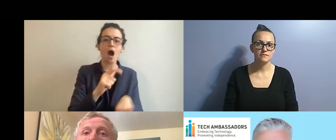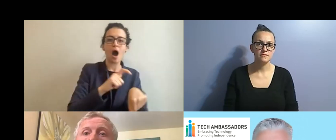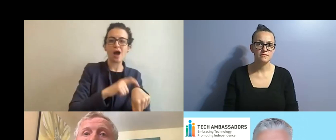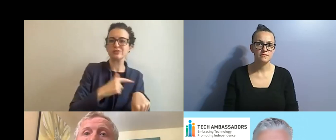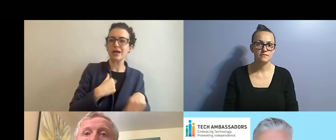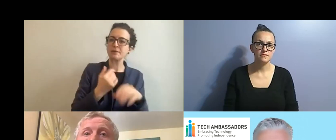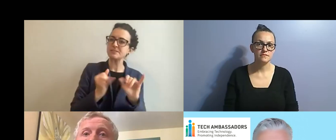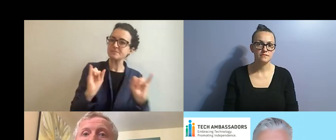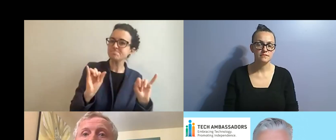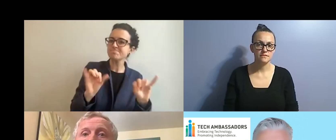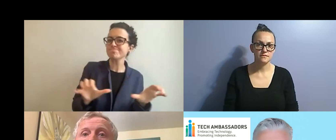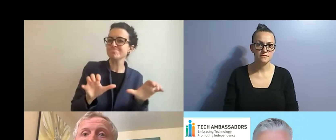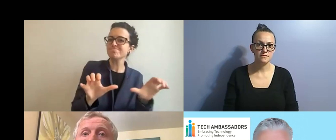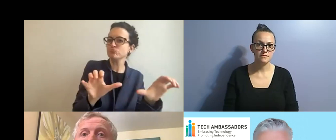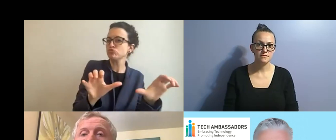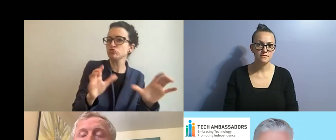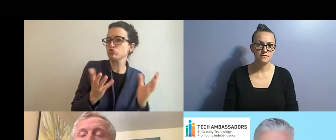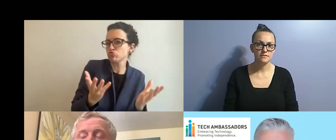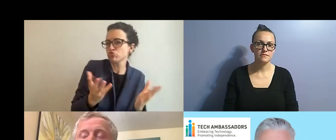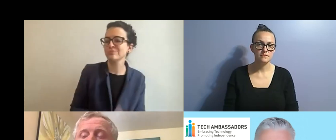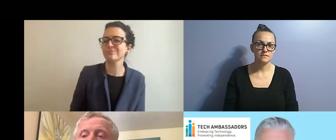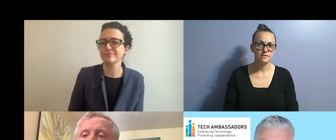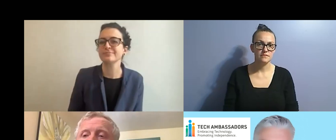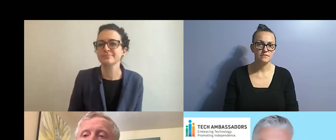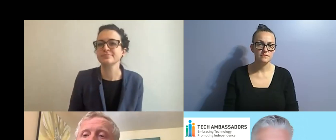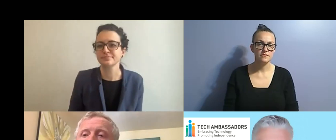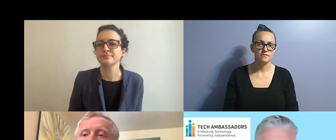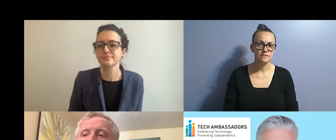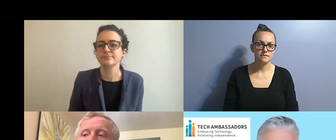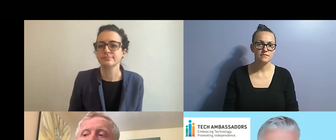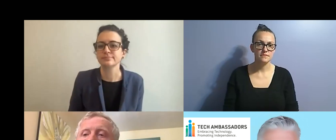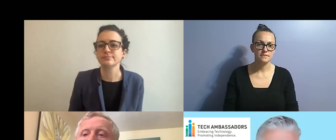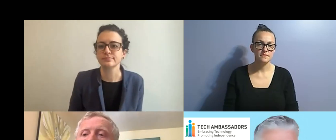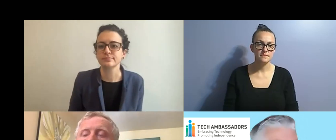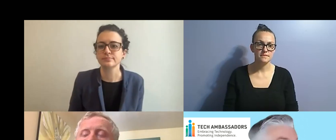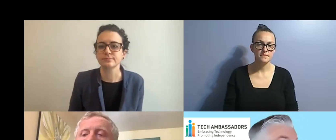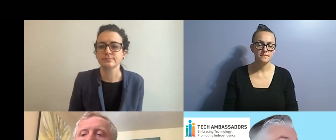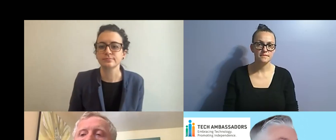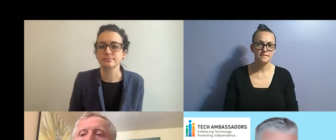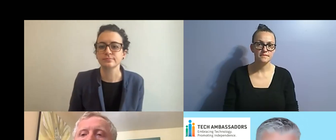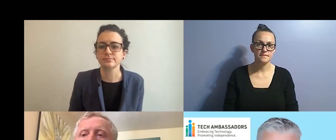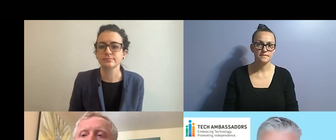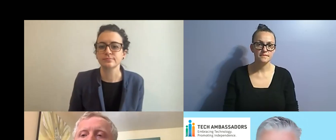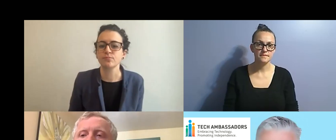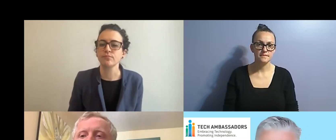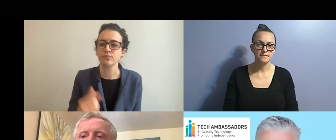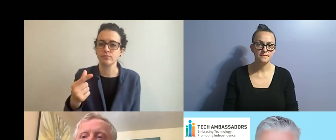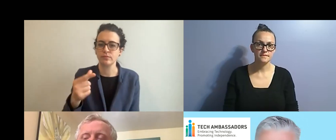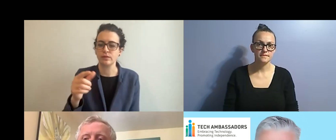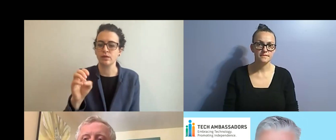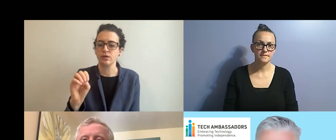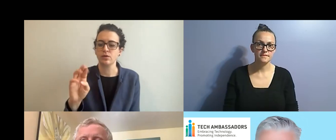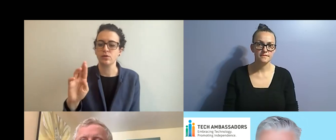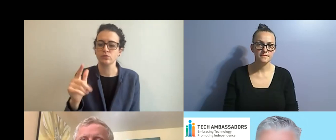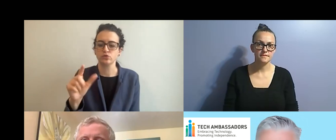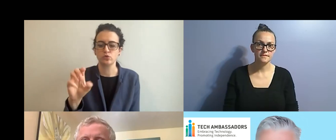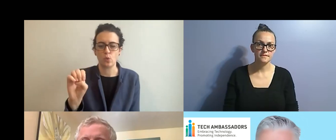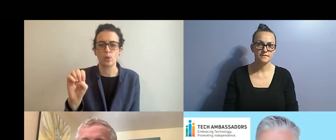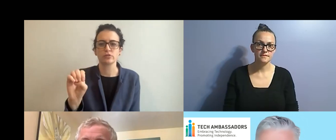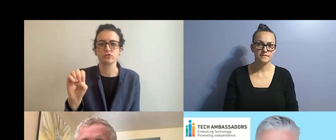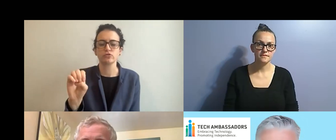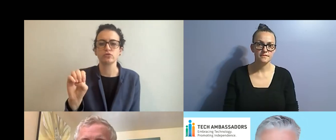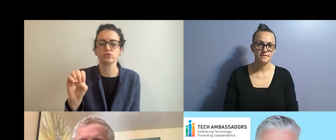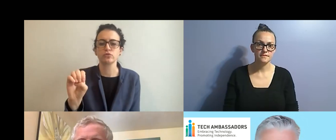and able to do what we want to do after that. Okay. All right, let's do this. Let's just take a